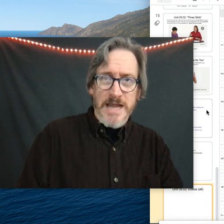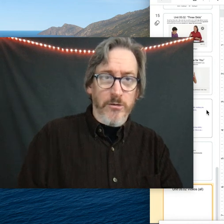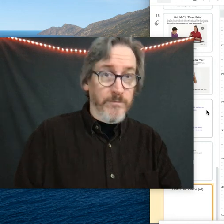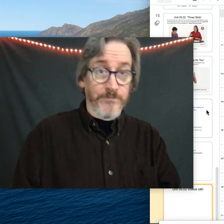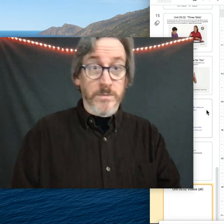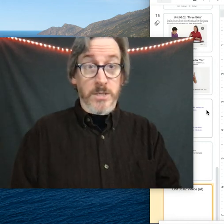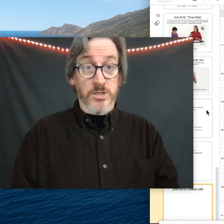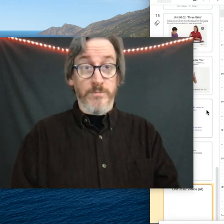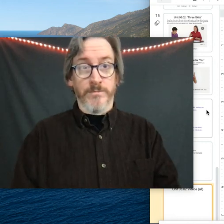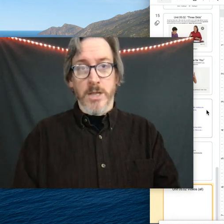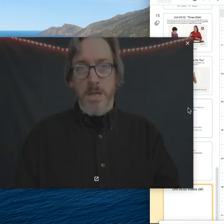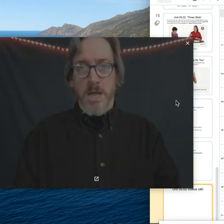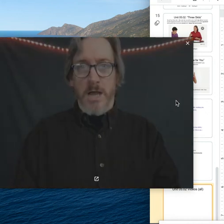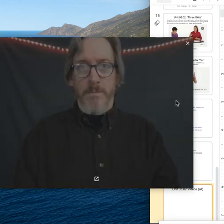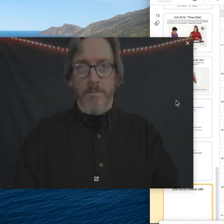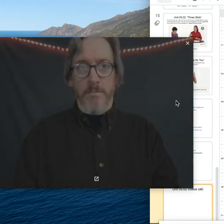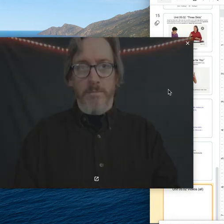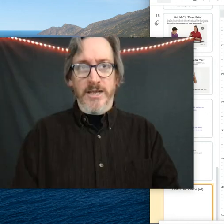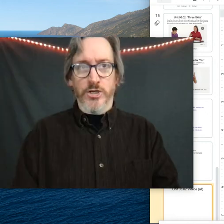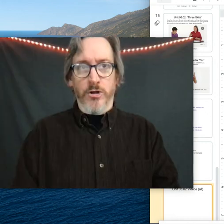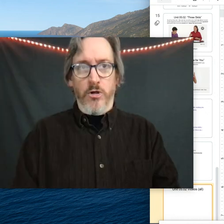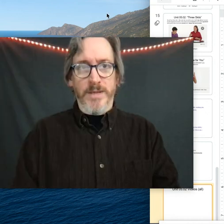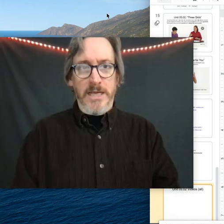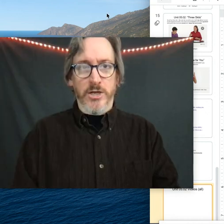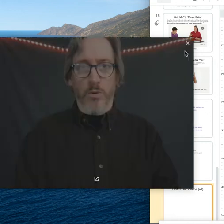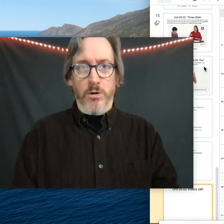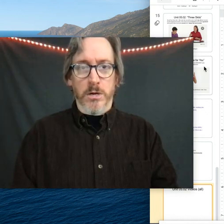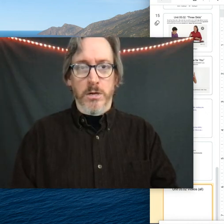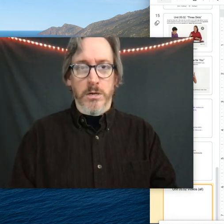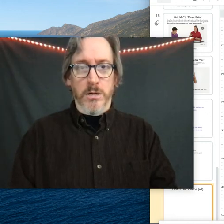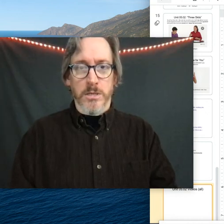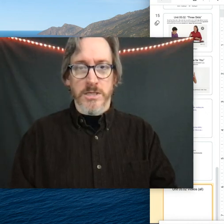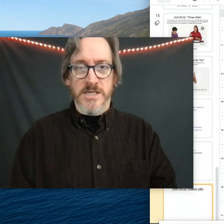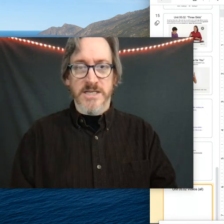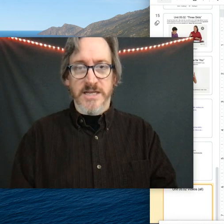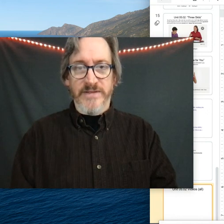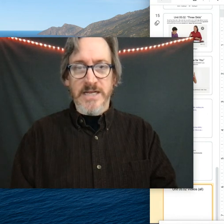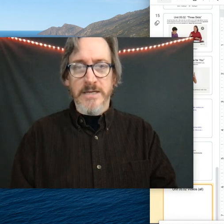you down. So they should all be in your DVD.